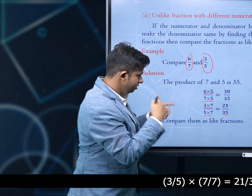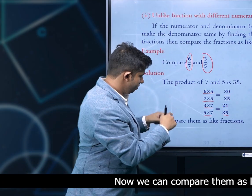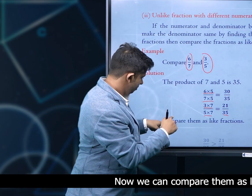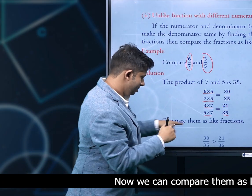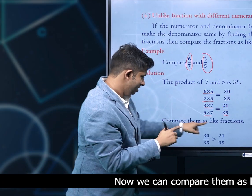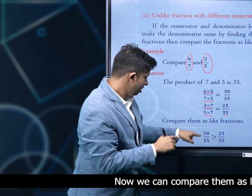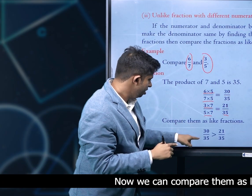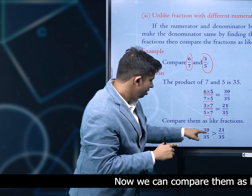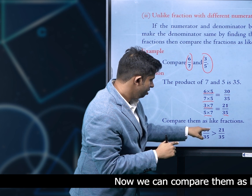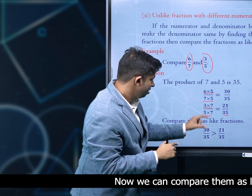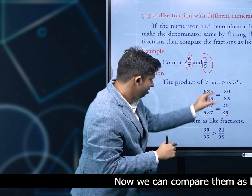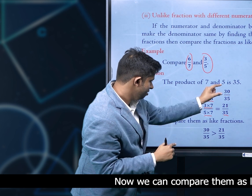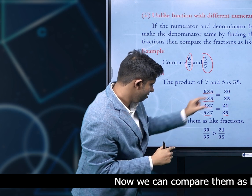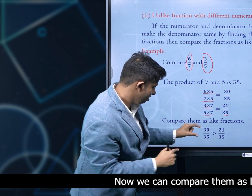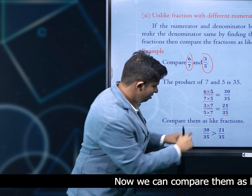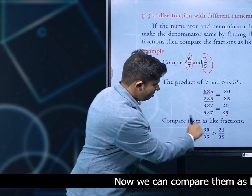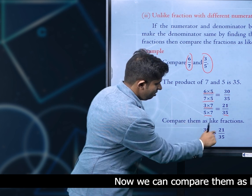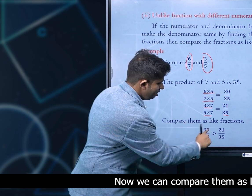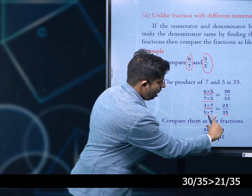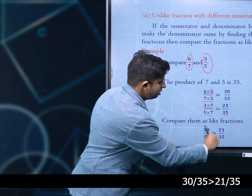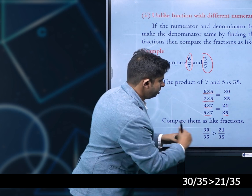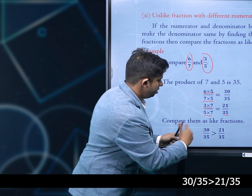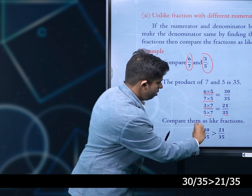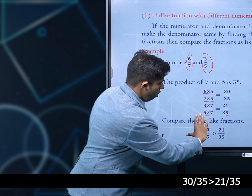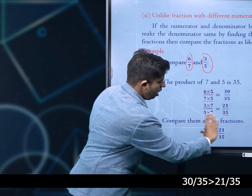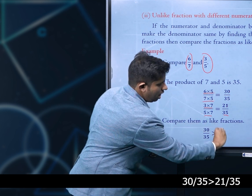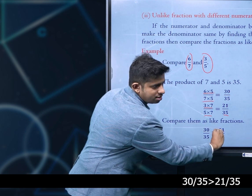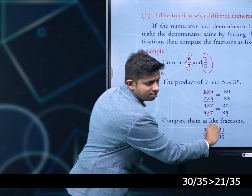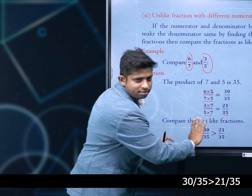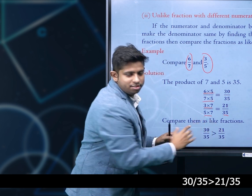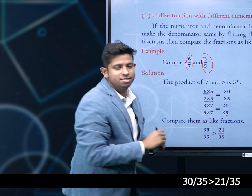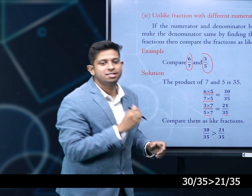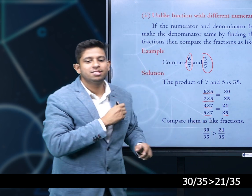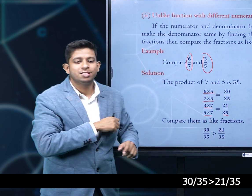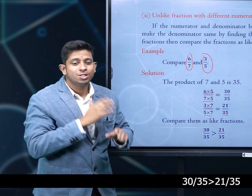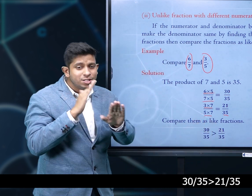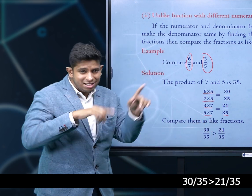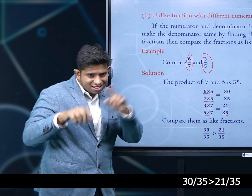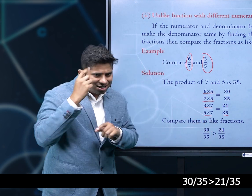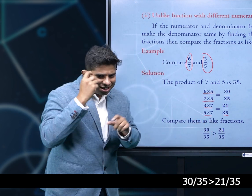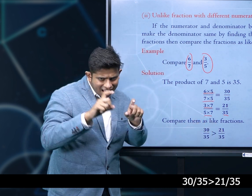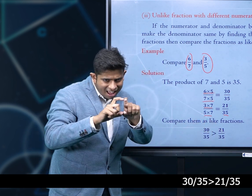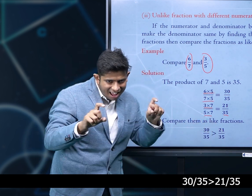Now we can compare them as like fractions. 30 by 35 greater than 21 by 35.